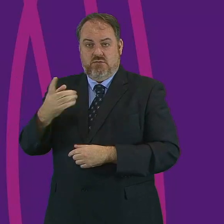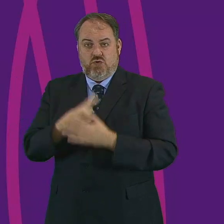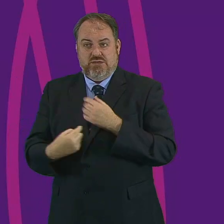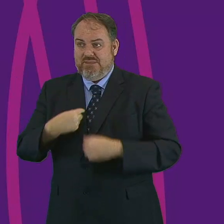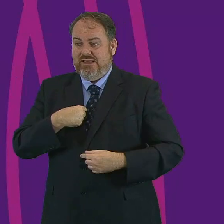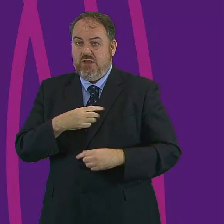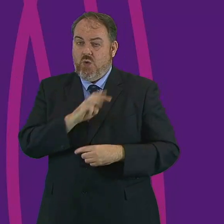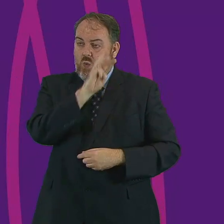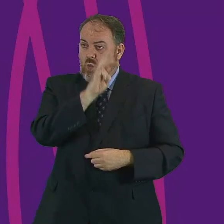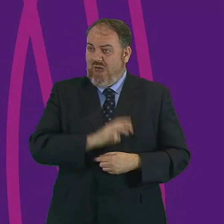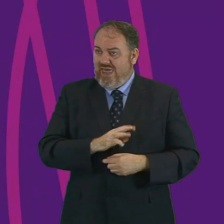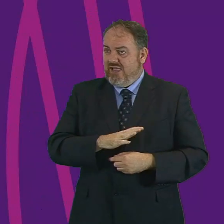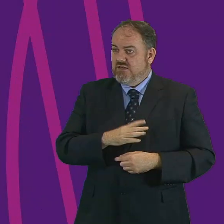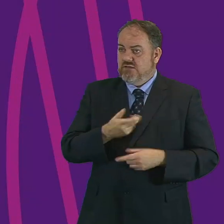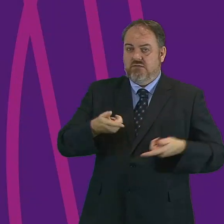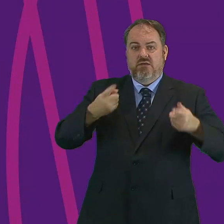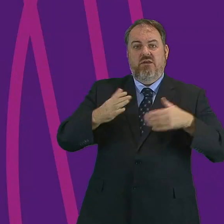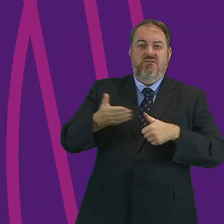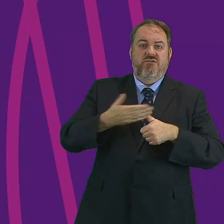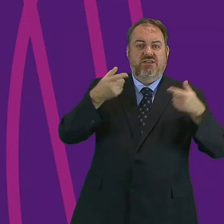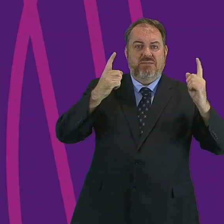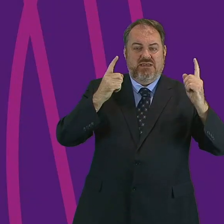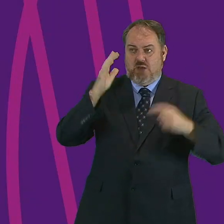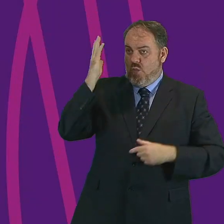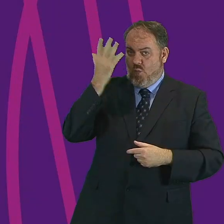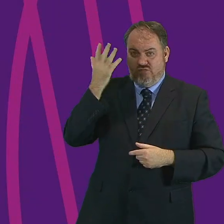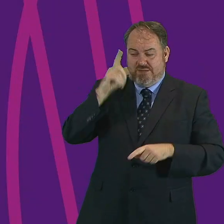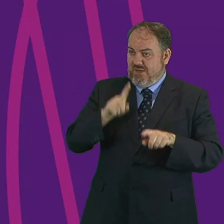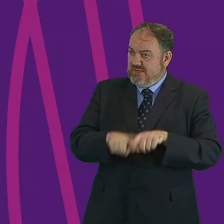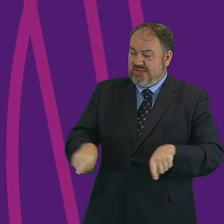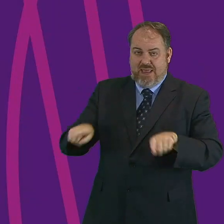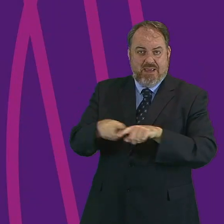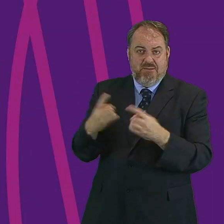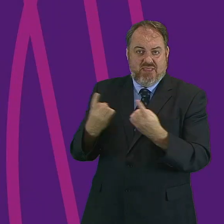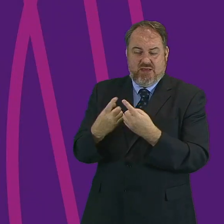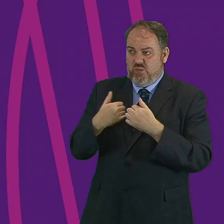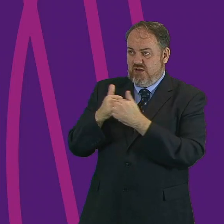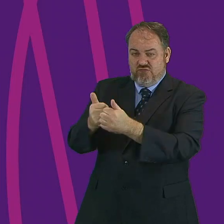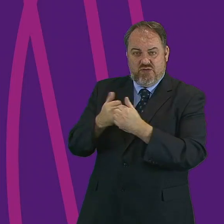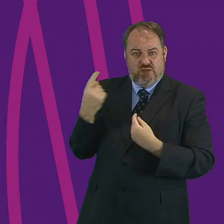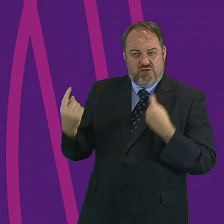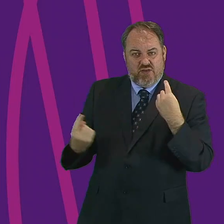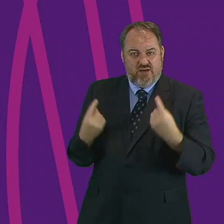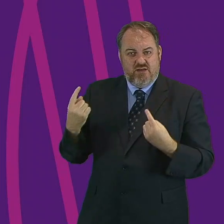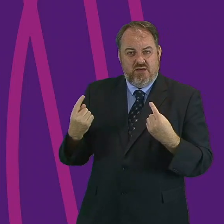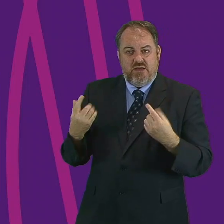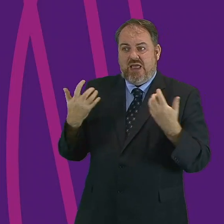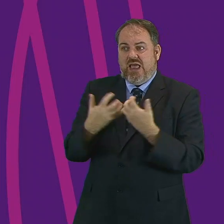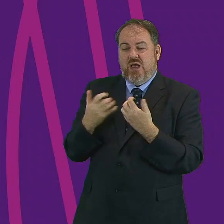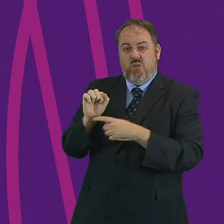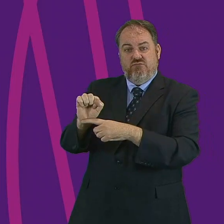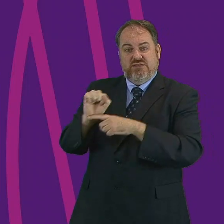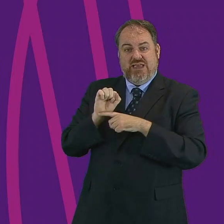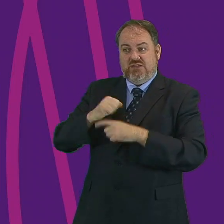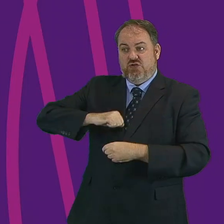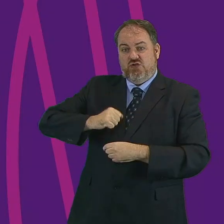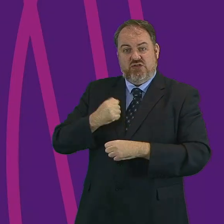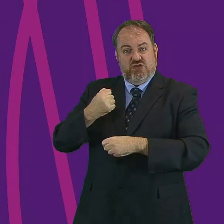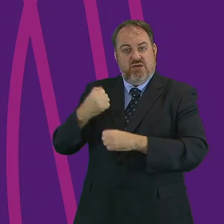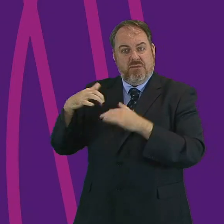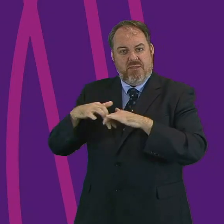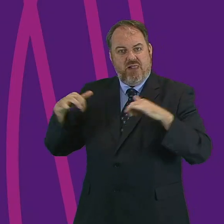clearly couldn't stomach and resigned his post. Unfortunately, the Scottish Conservatives seem to just roll over and accept anything